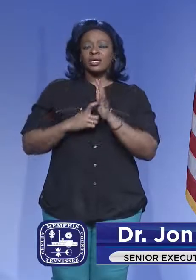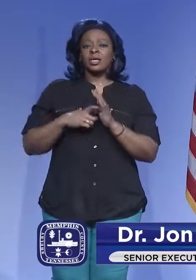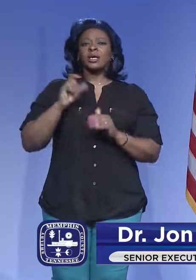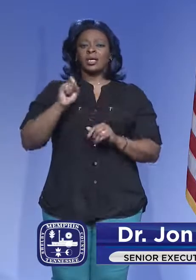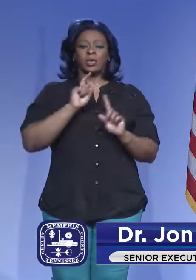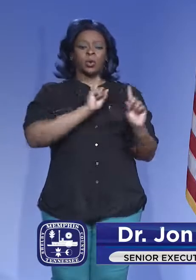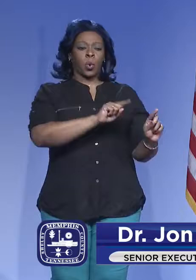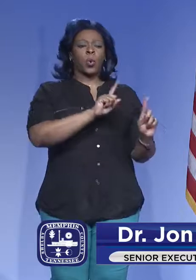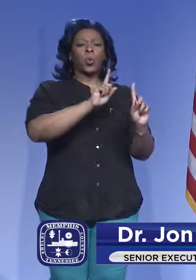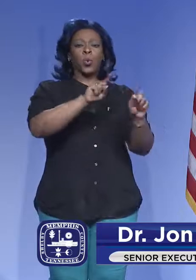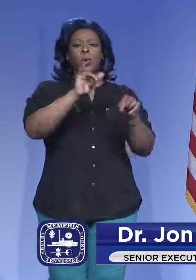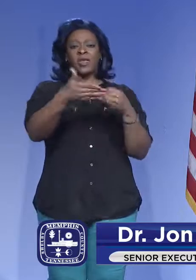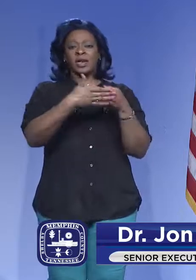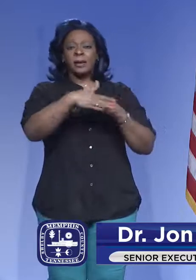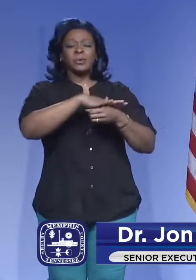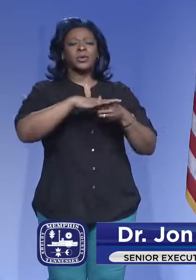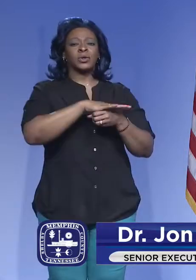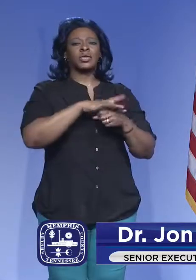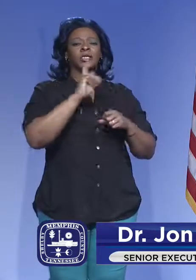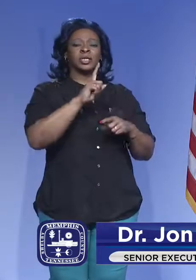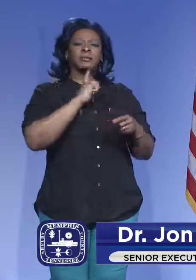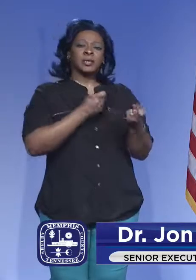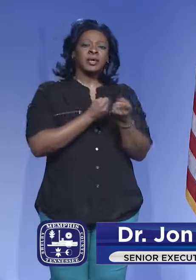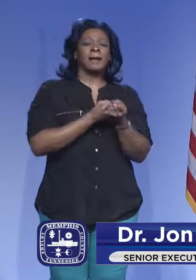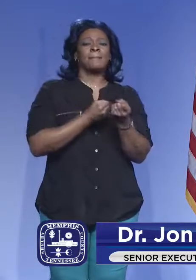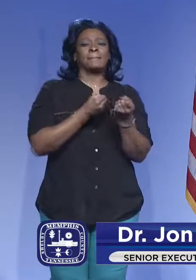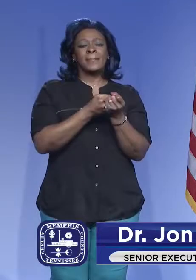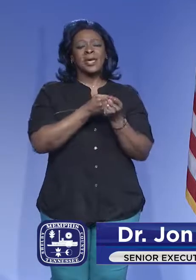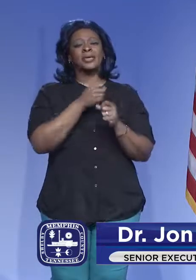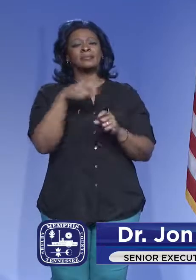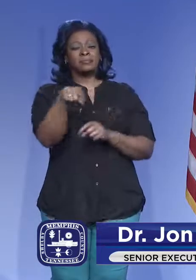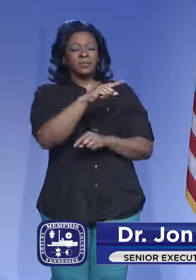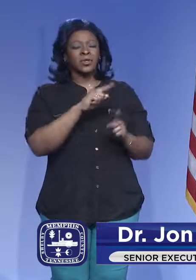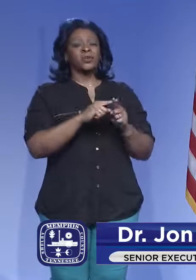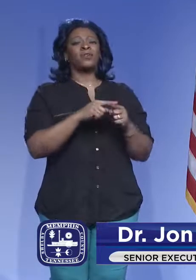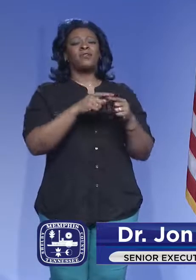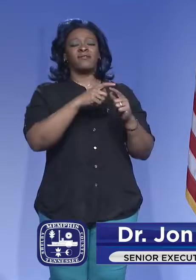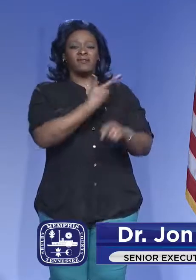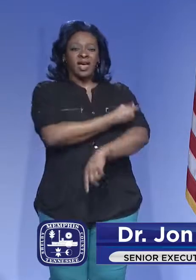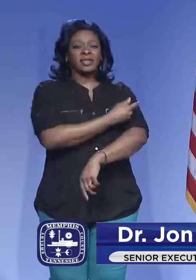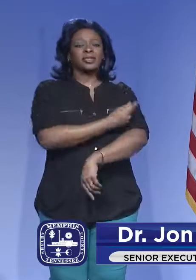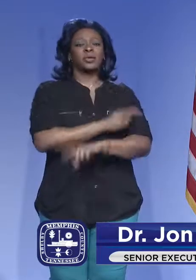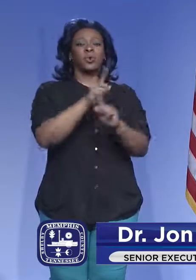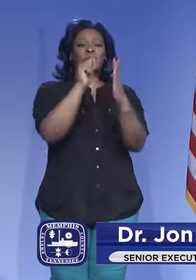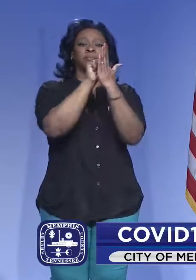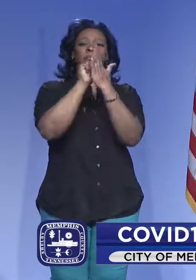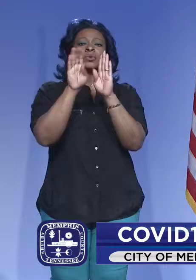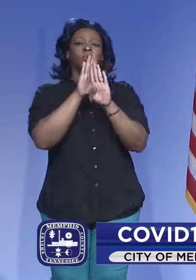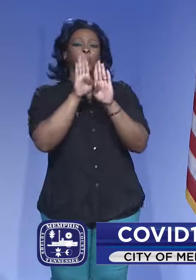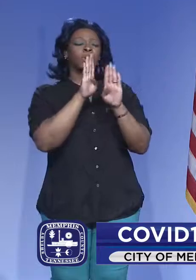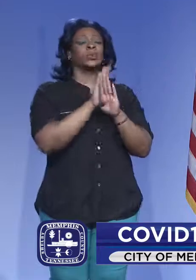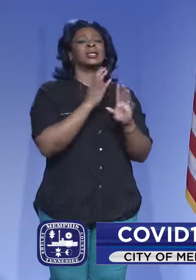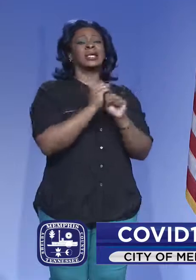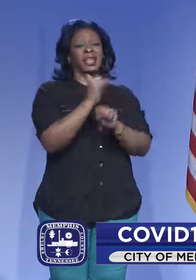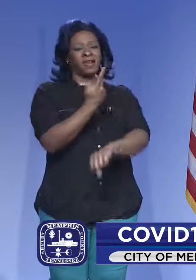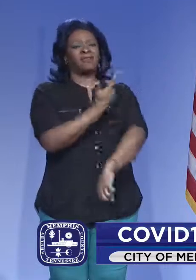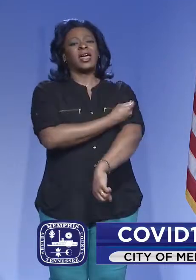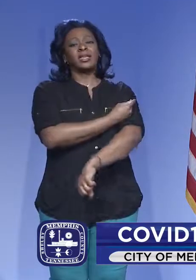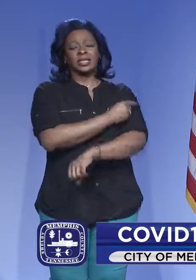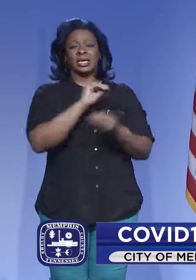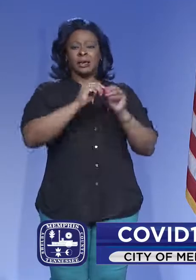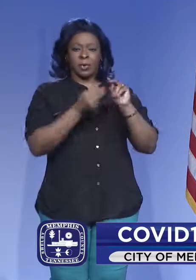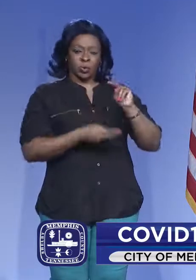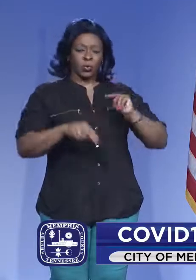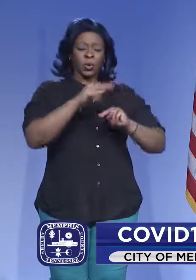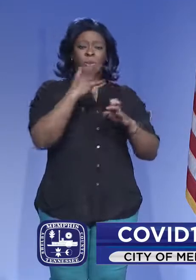those neighborhoods. We need to be championing vaccination. We need to be in the communities, going door to door. We have to get those vaccination rates up